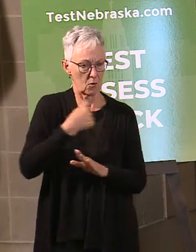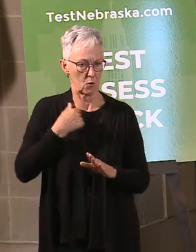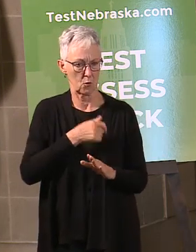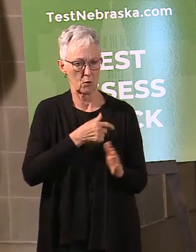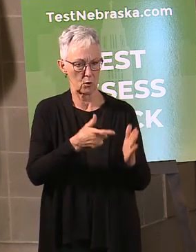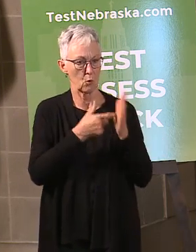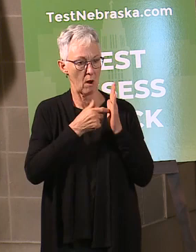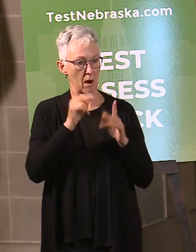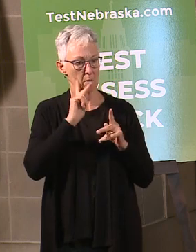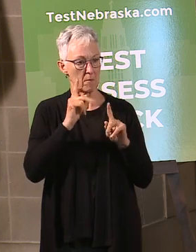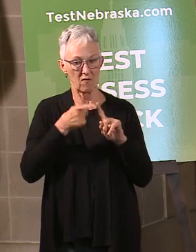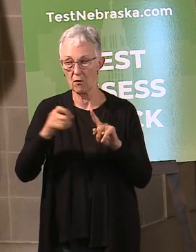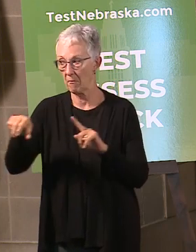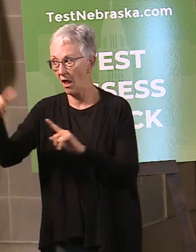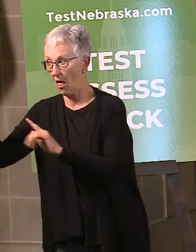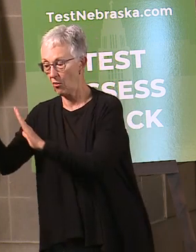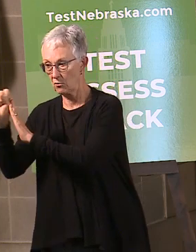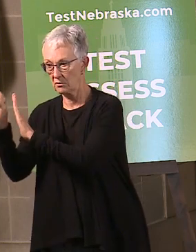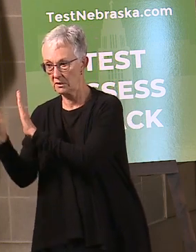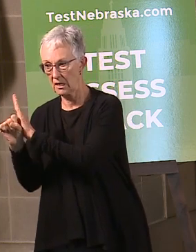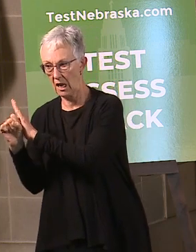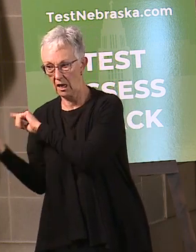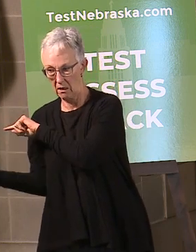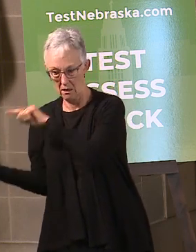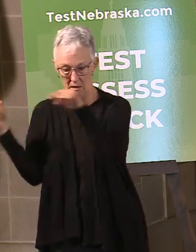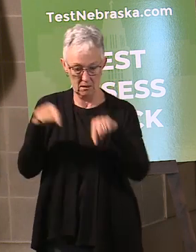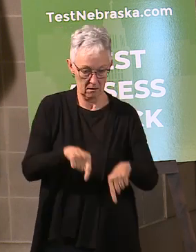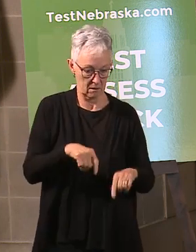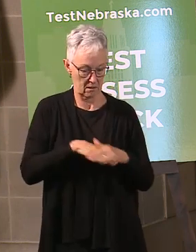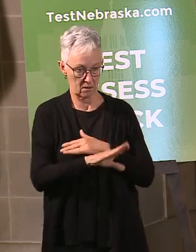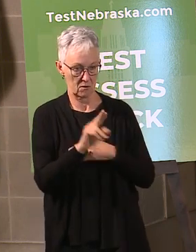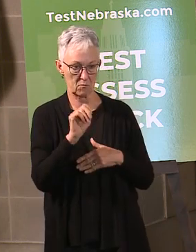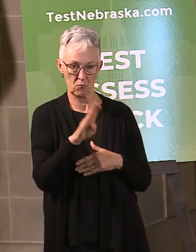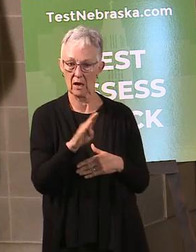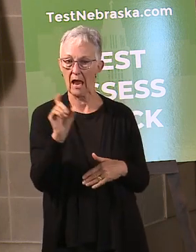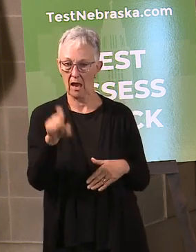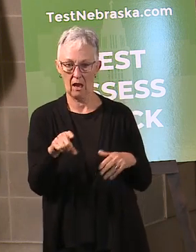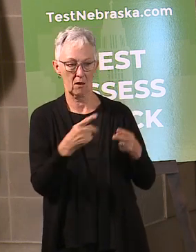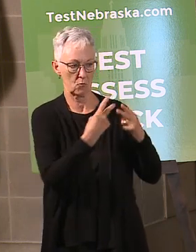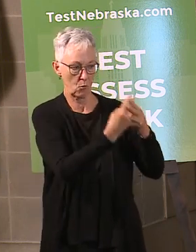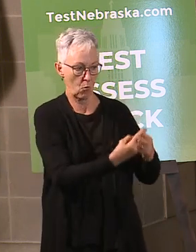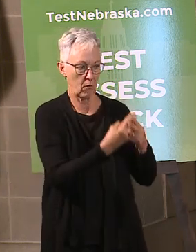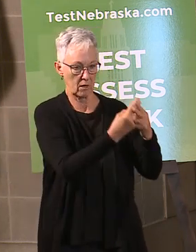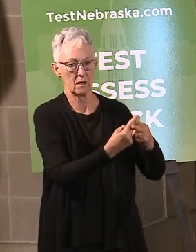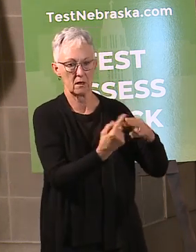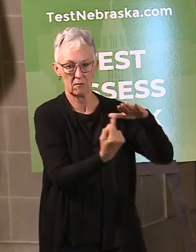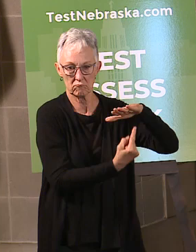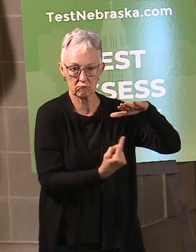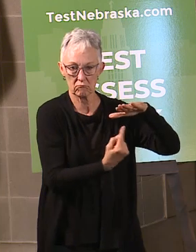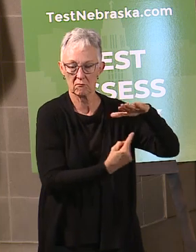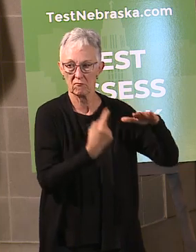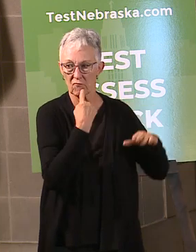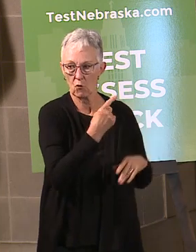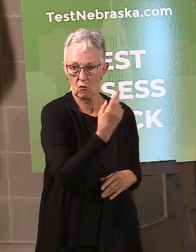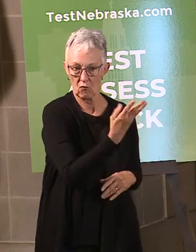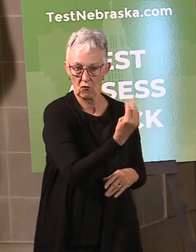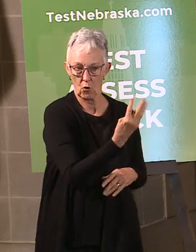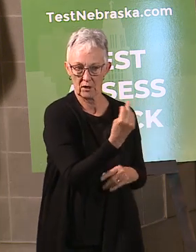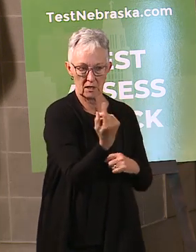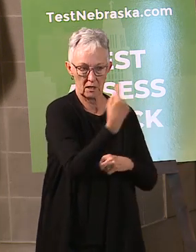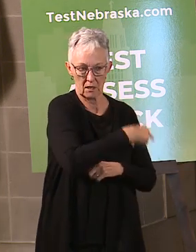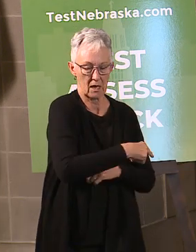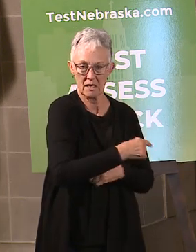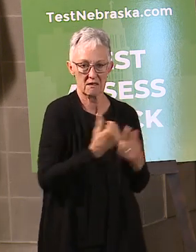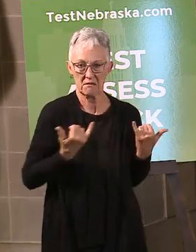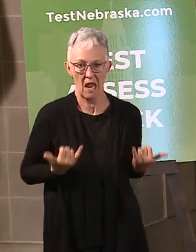not cover people, for example, who were truck drivers or things like that. People who commuted back and forth between, say, Council Bluffs and Omaha, or South Sioux